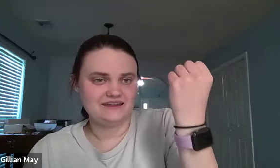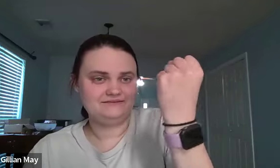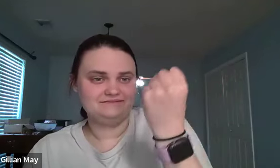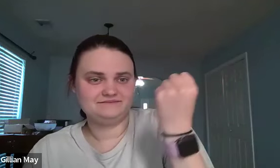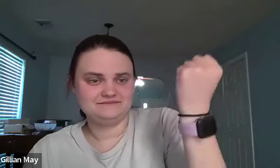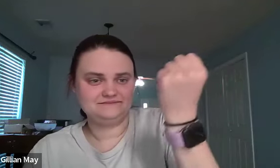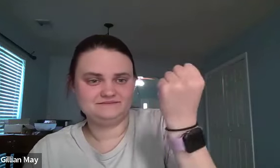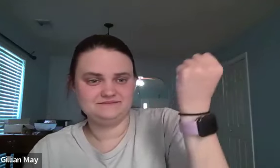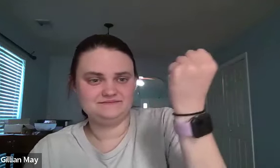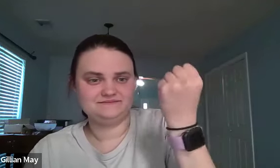Saturday.